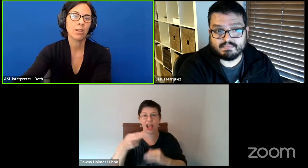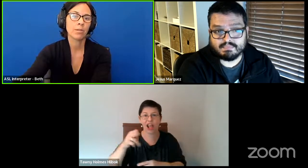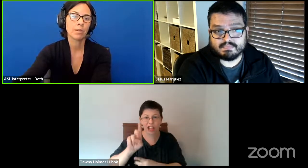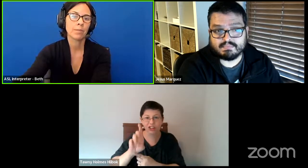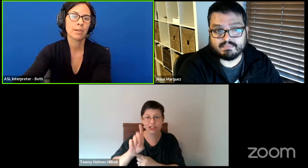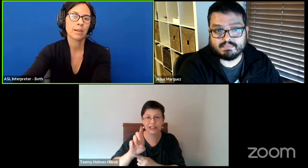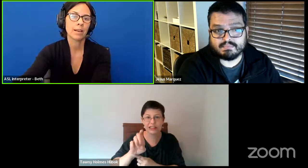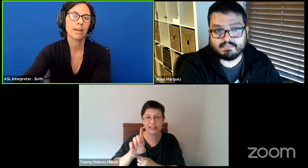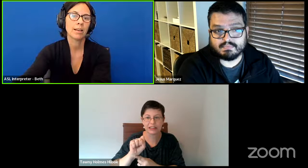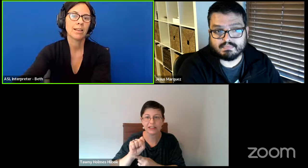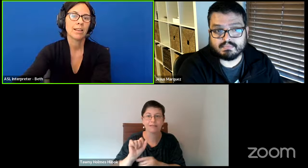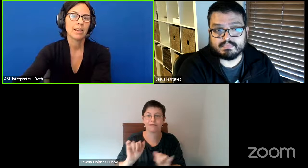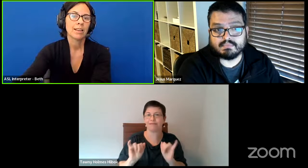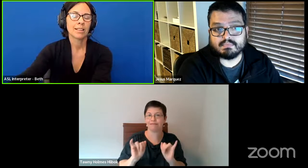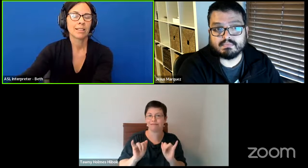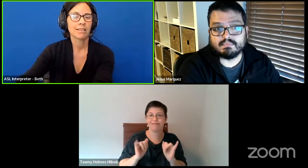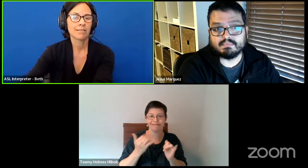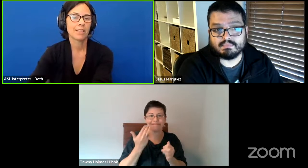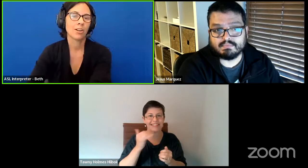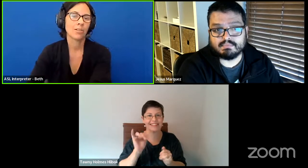getting follow-up